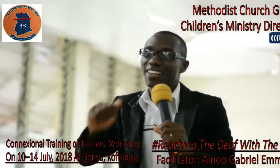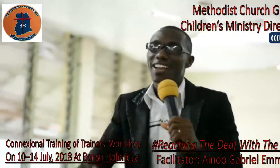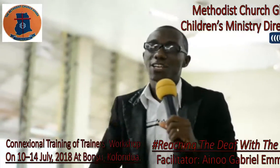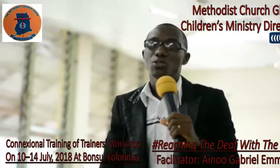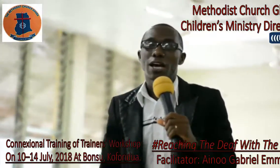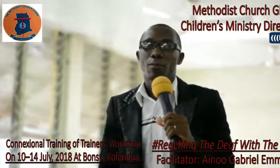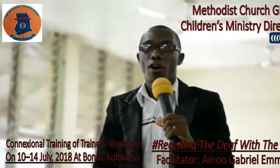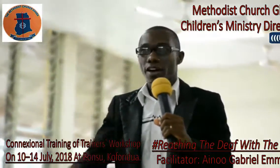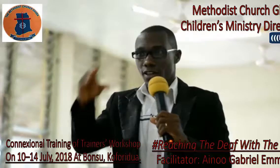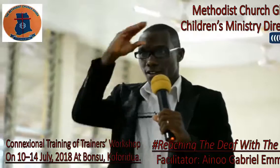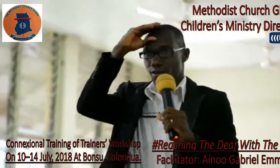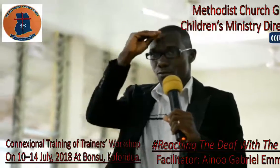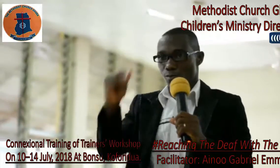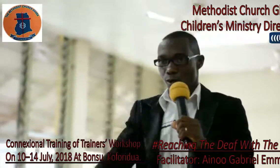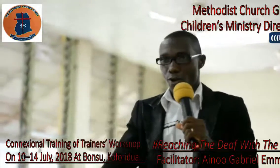girl. Let's do the